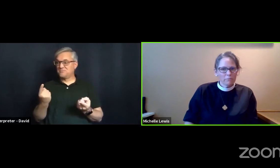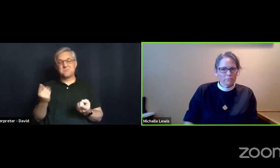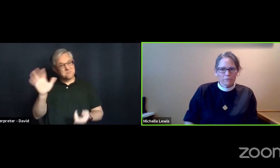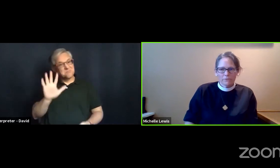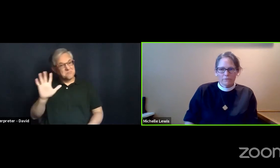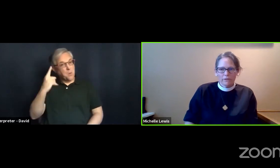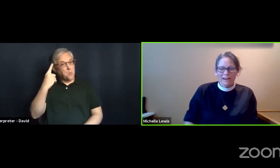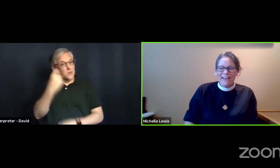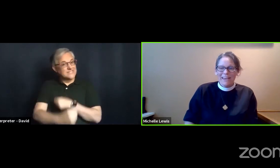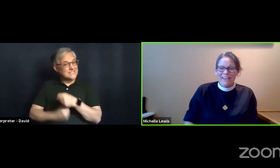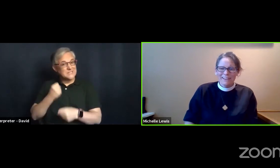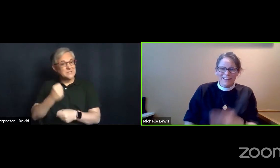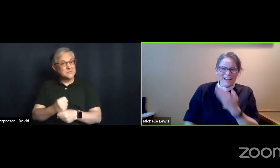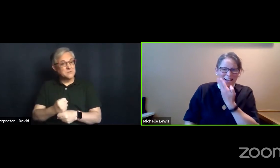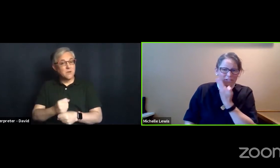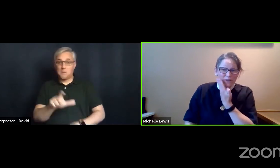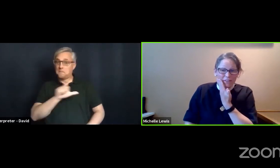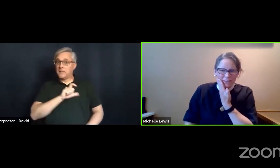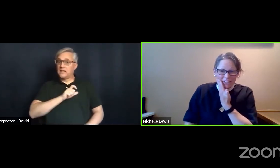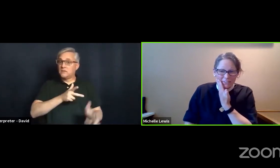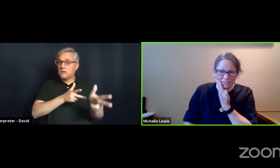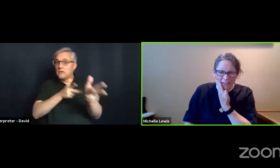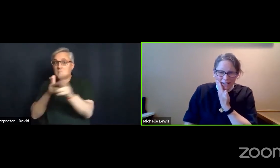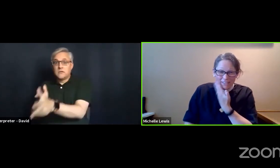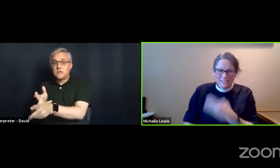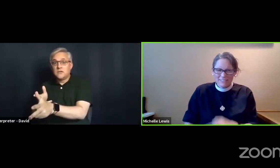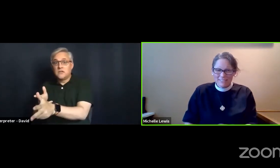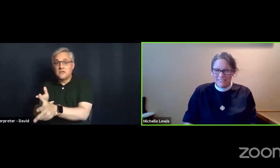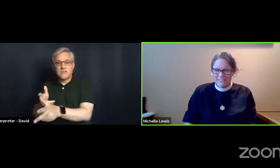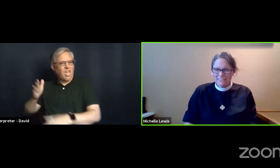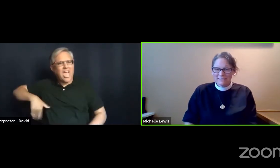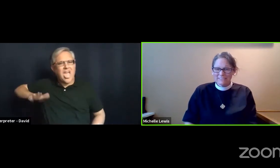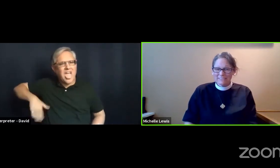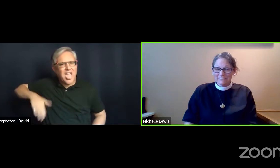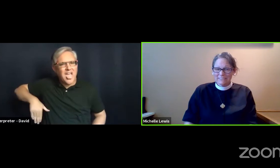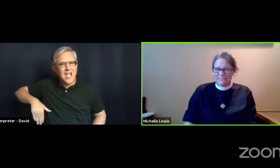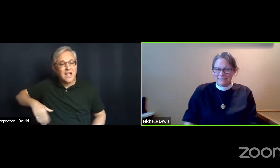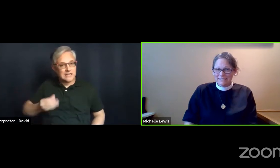I haven't been pulled over, and I drive kind of fast.